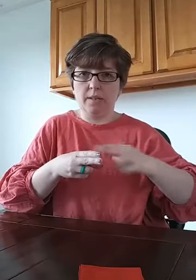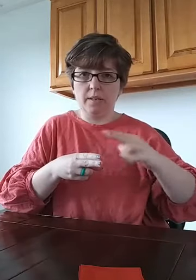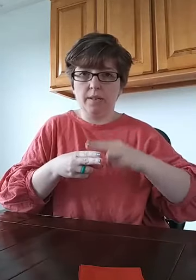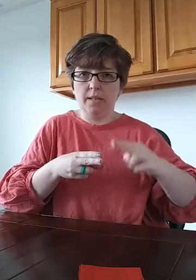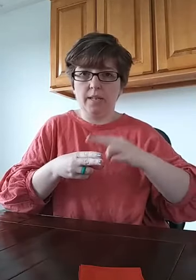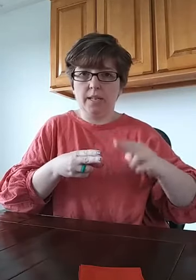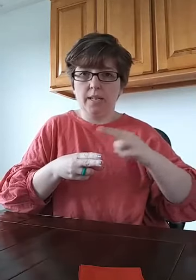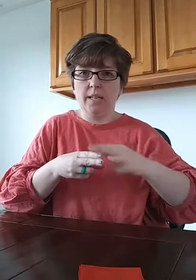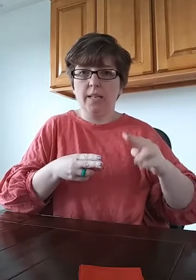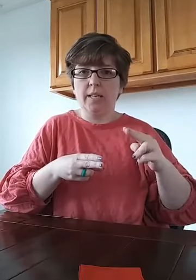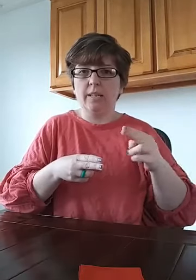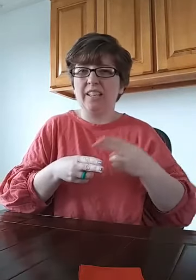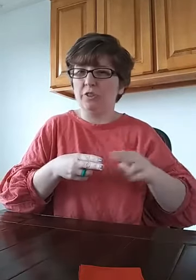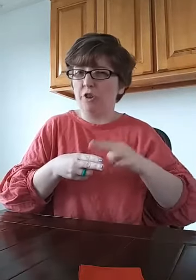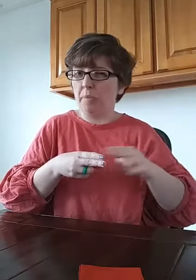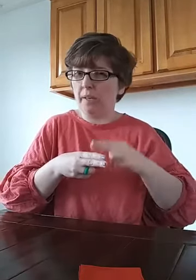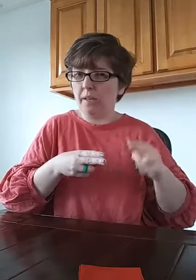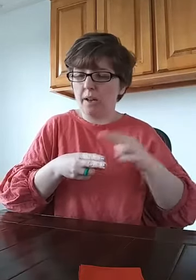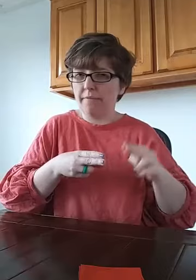like you're sharpening a knife